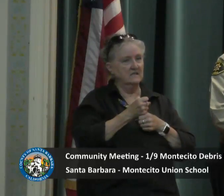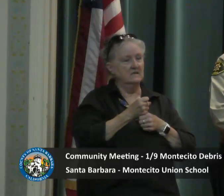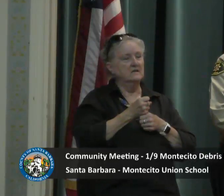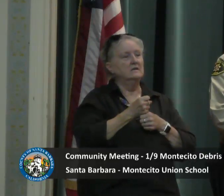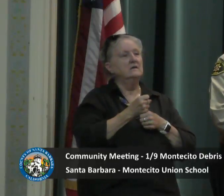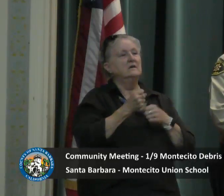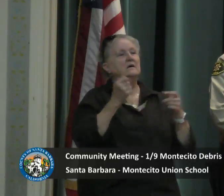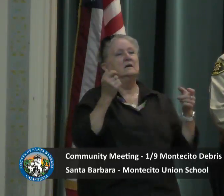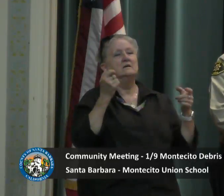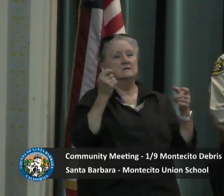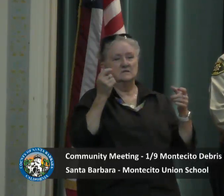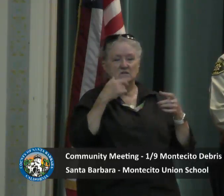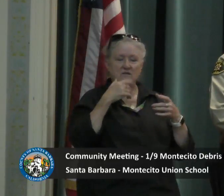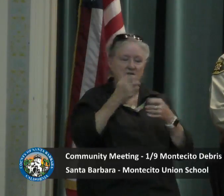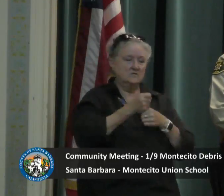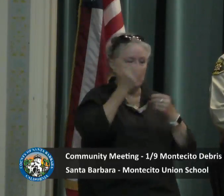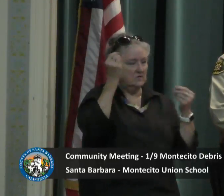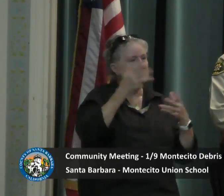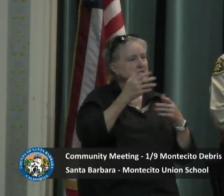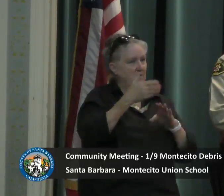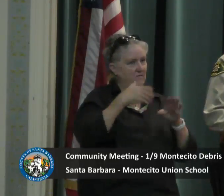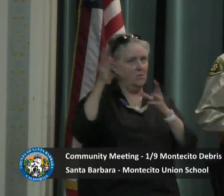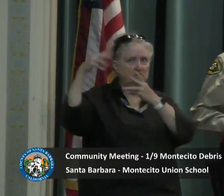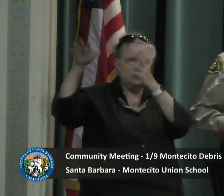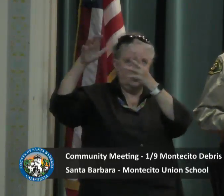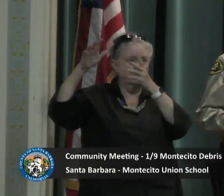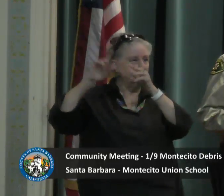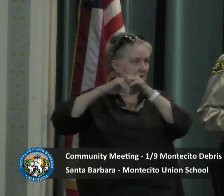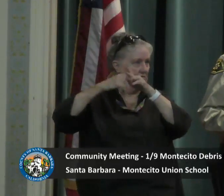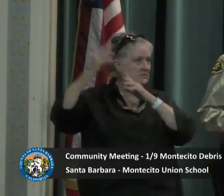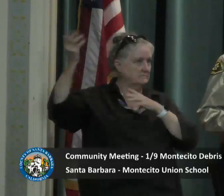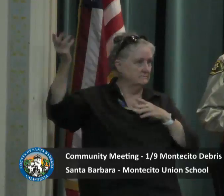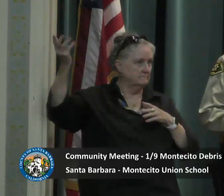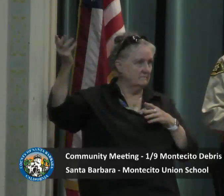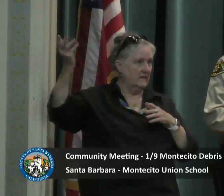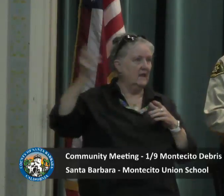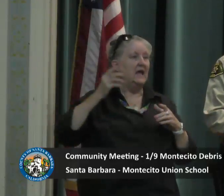event is underway. You can do that by going again to